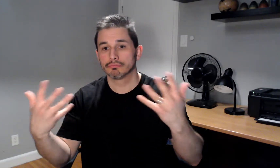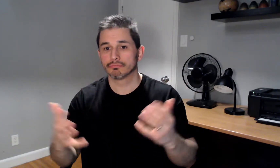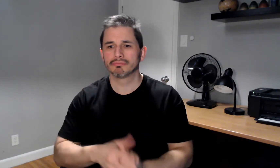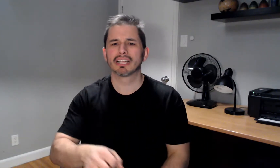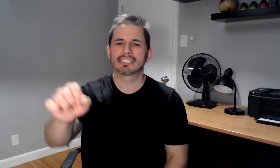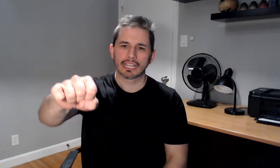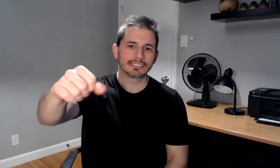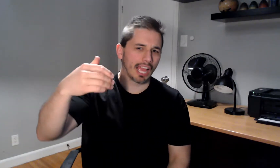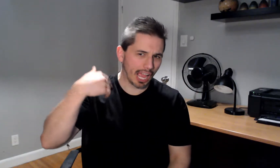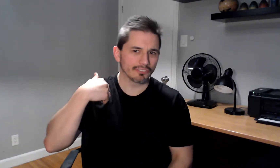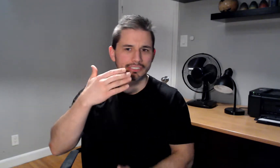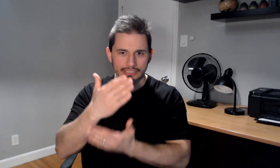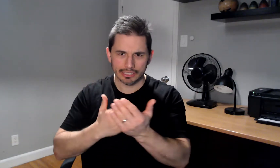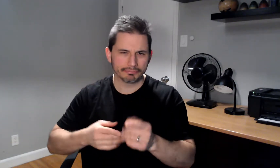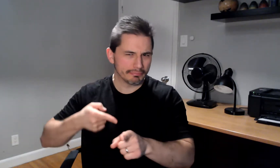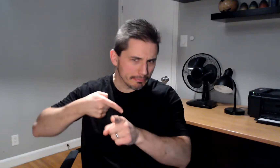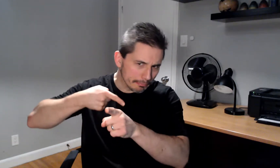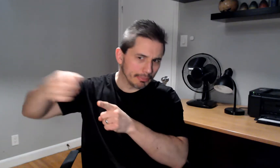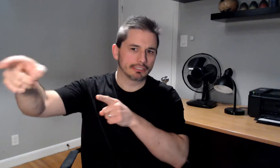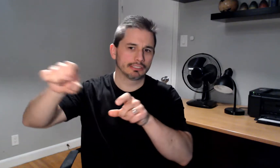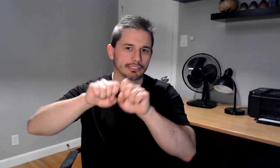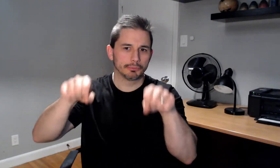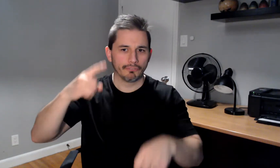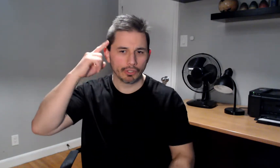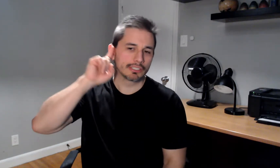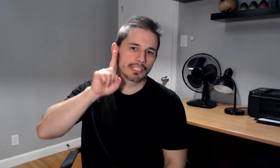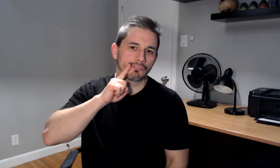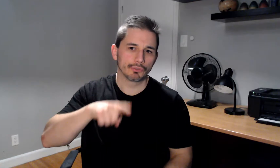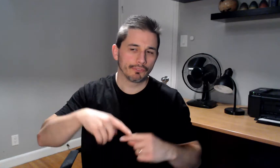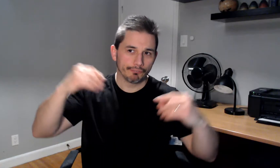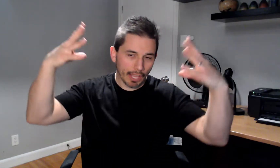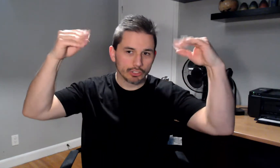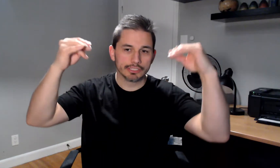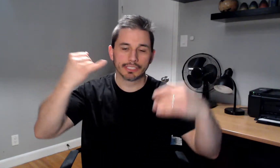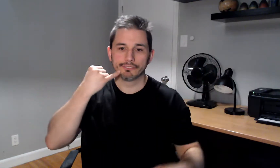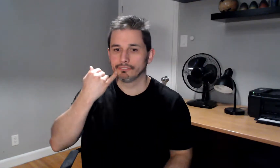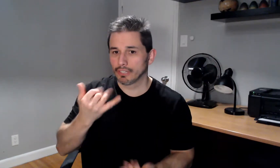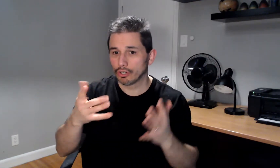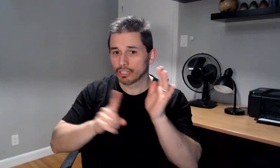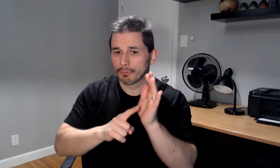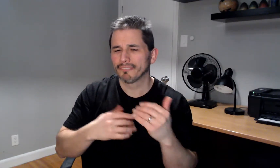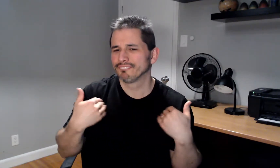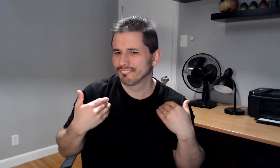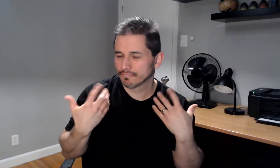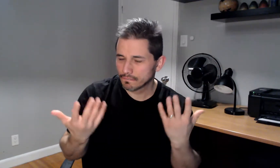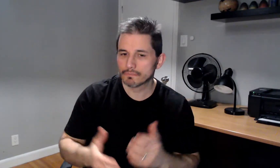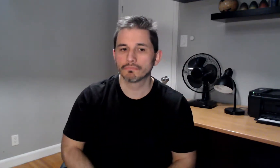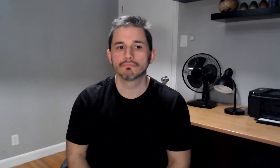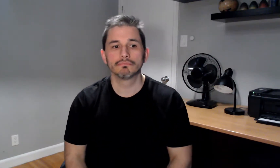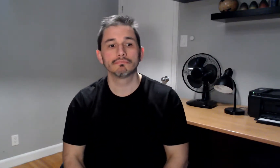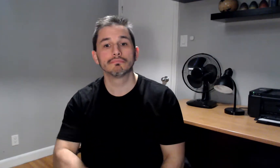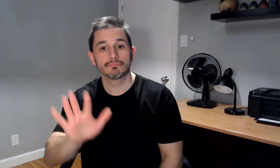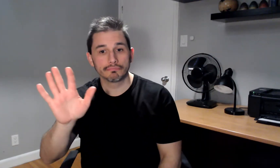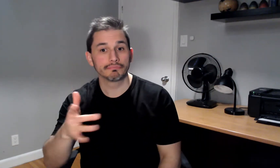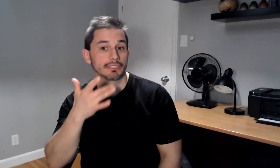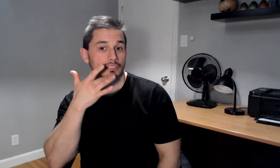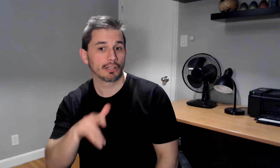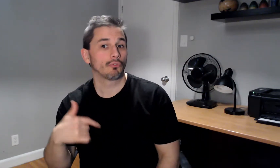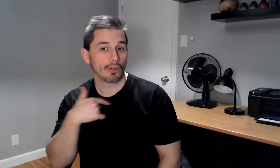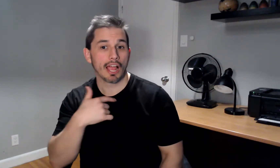most have both. And there are some alarms that are made specifically for deaf people. However, it is lucky